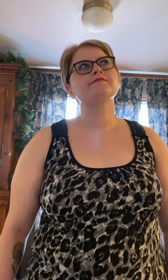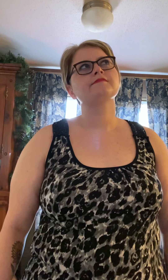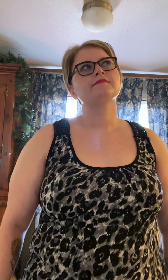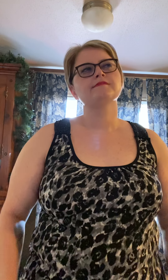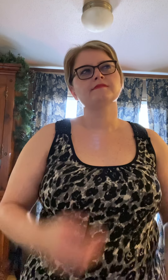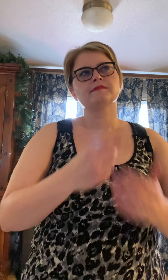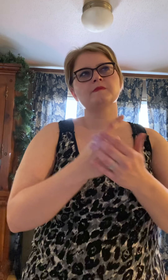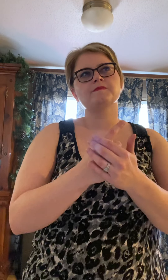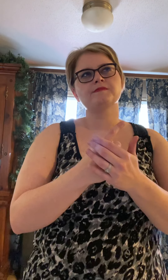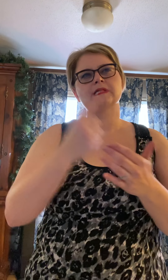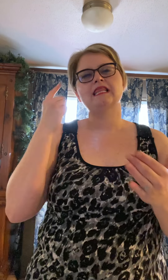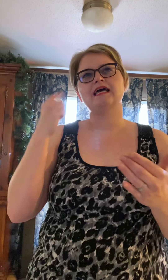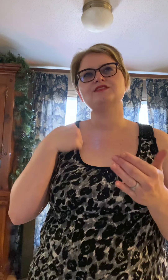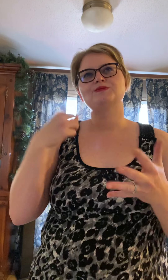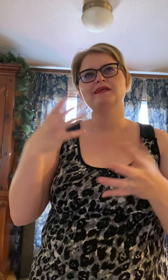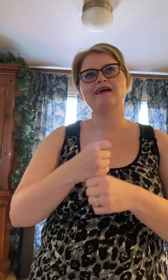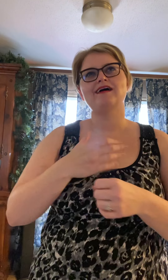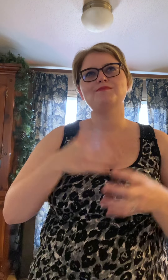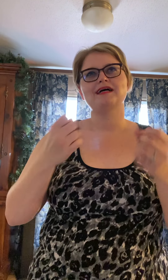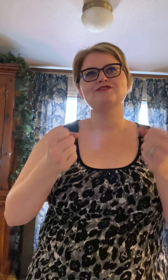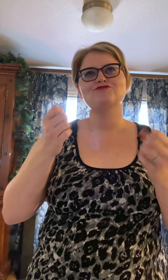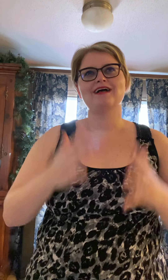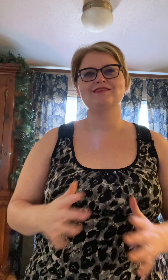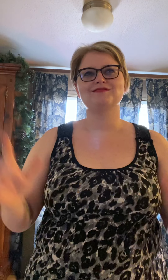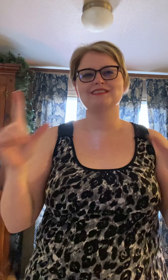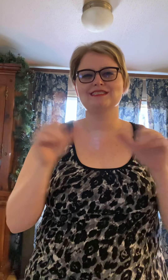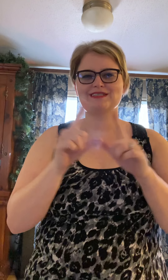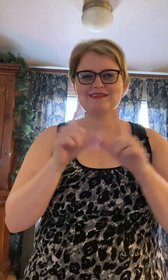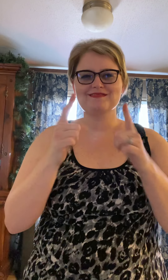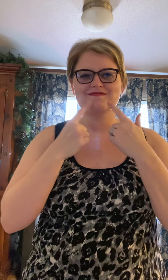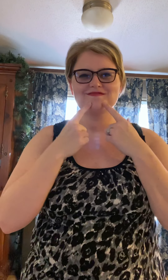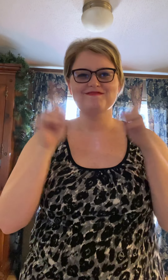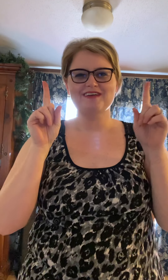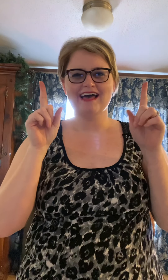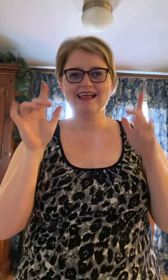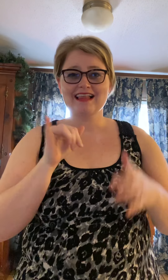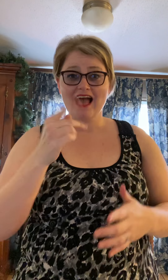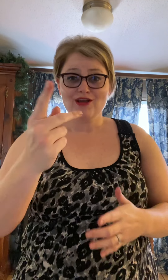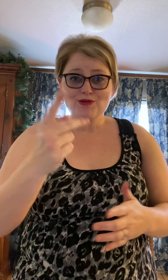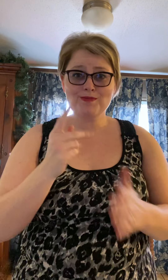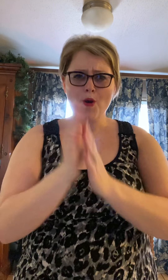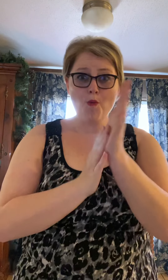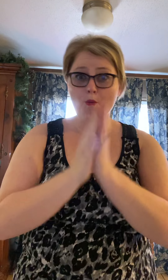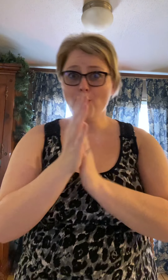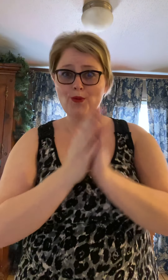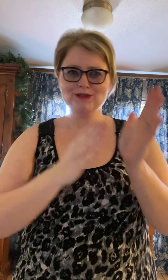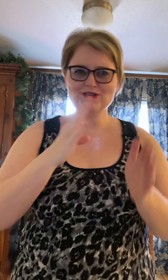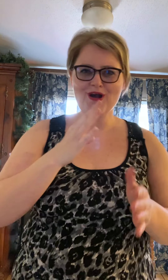I've got my driver's license last week Just like we always talked about Cause you were